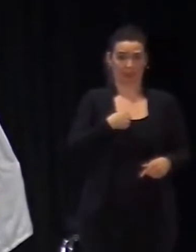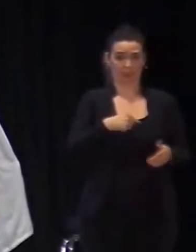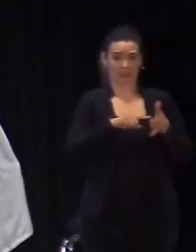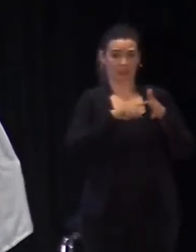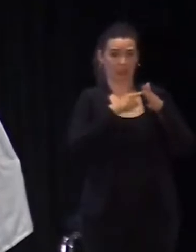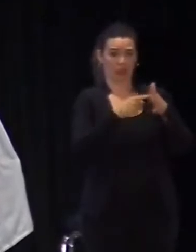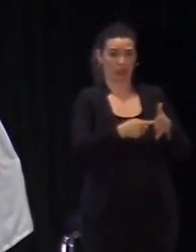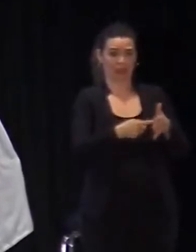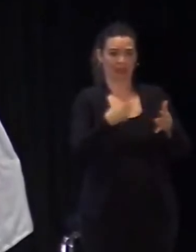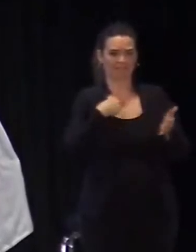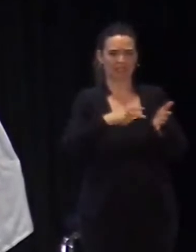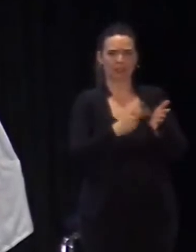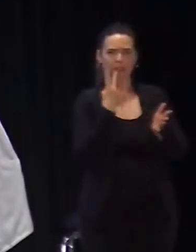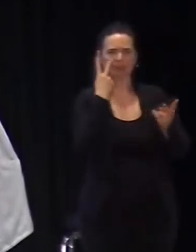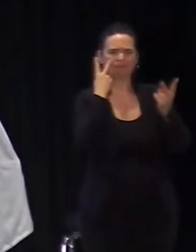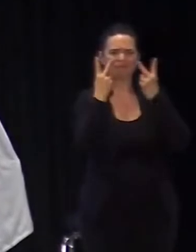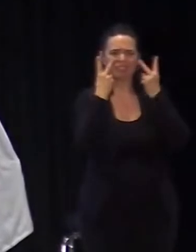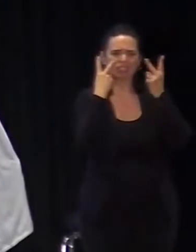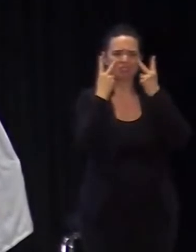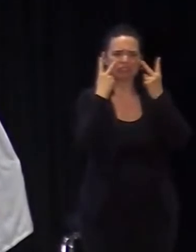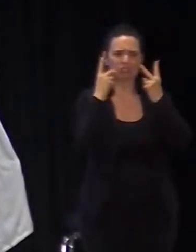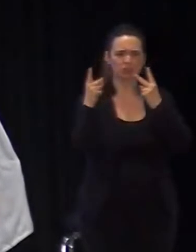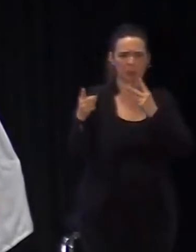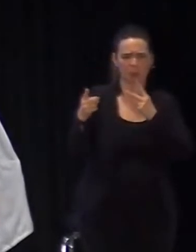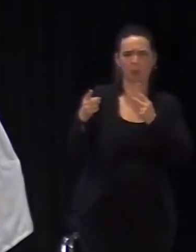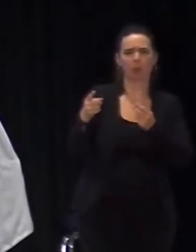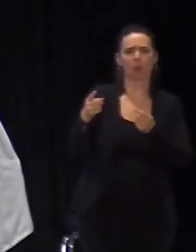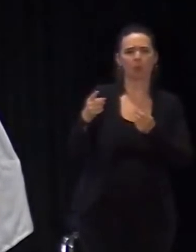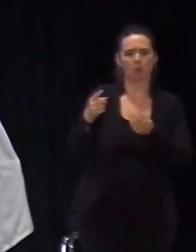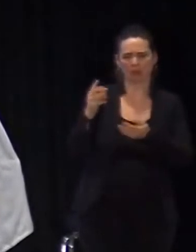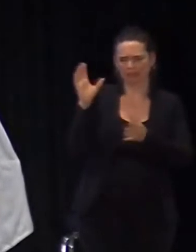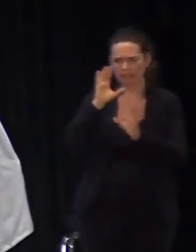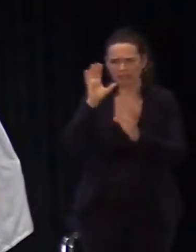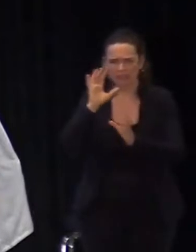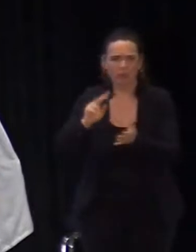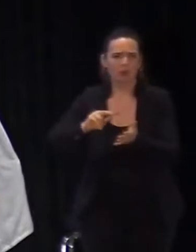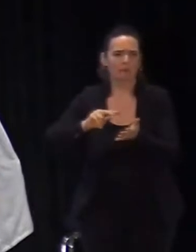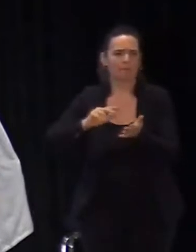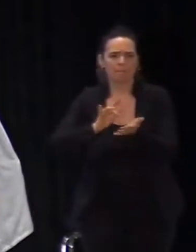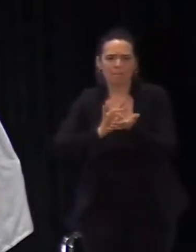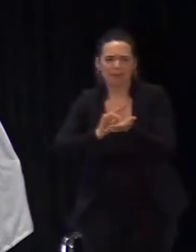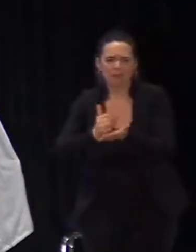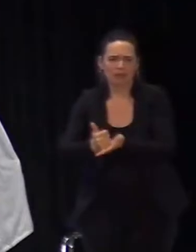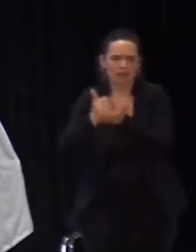weekend seeking medical counsel and spoke to many doctors,